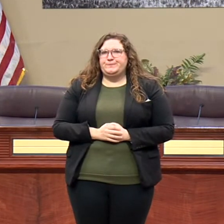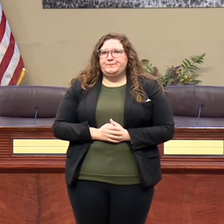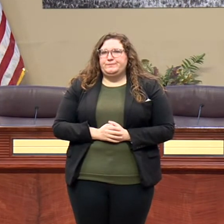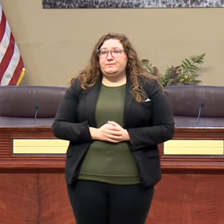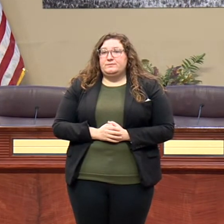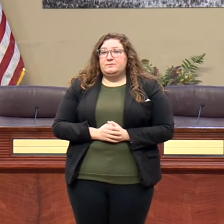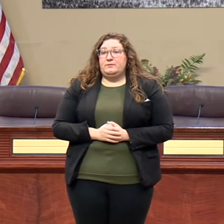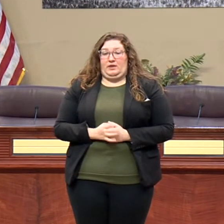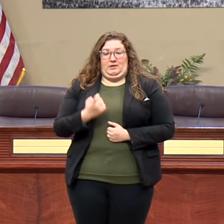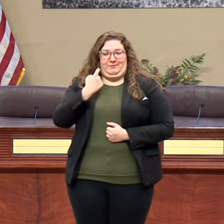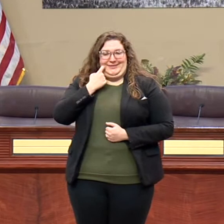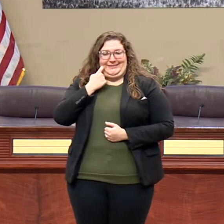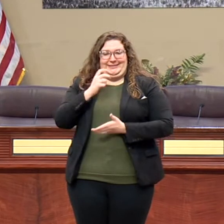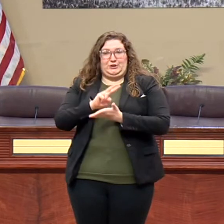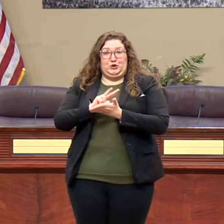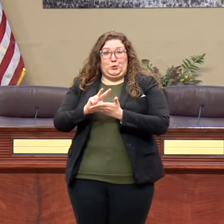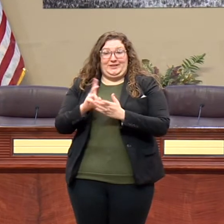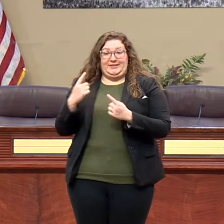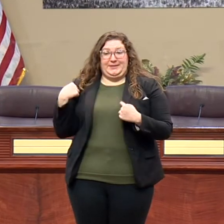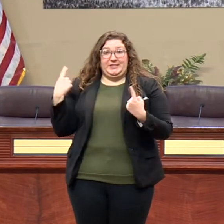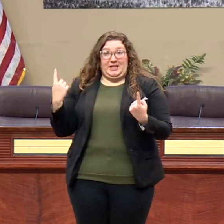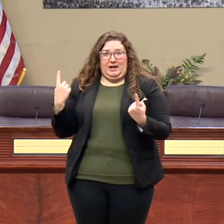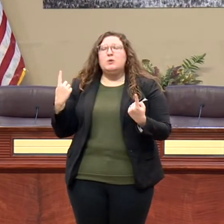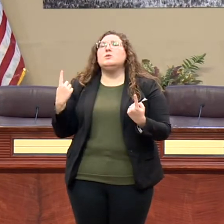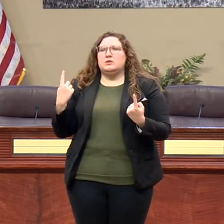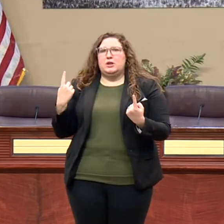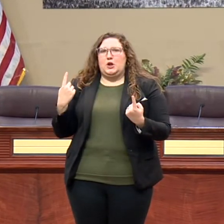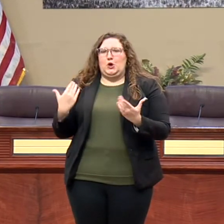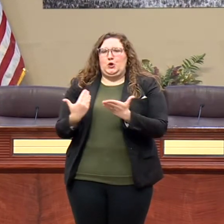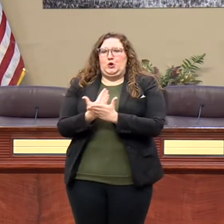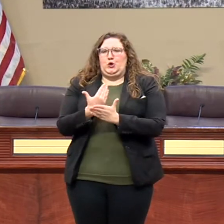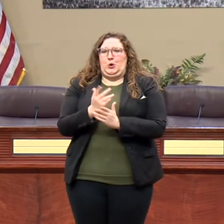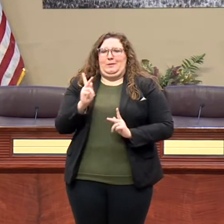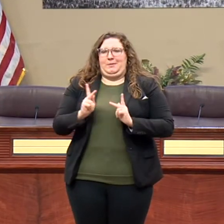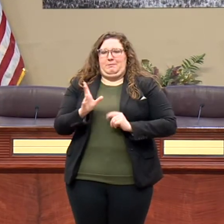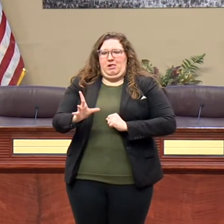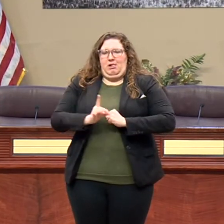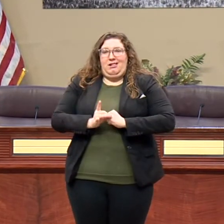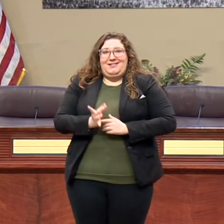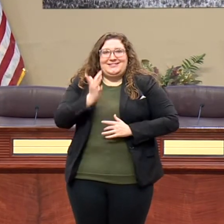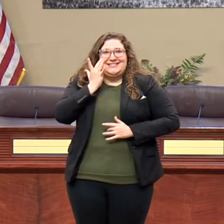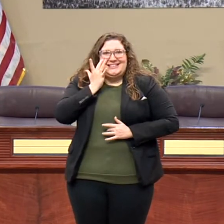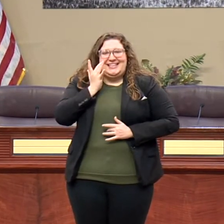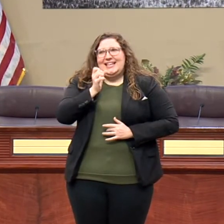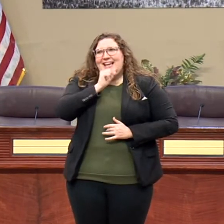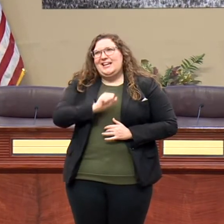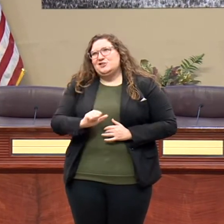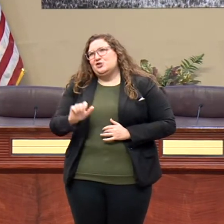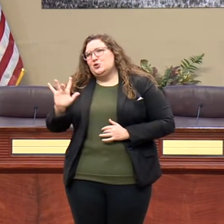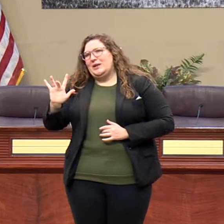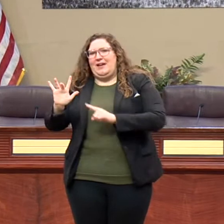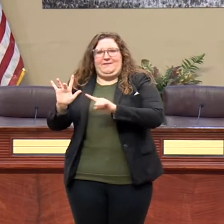For the past 2 weeks, the newest cases have been predominantly in the 25 to 44 age group. Yesterday, that